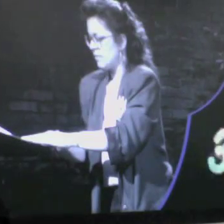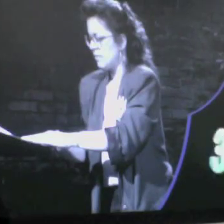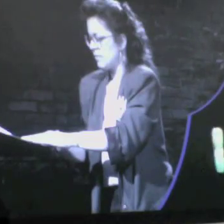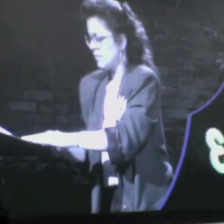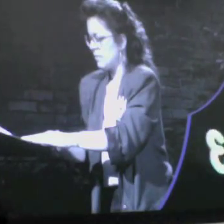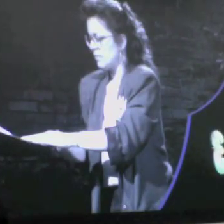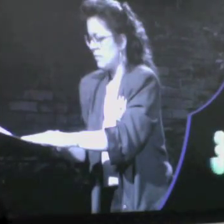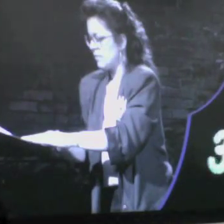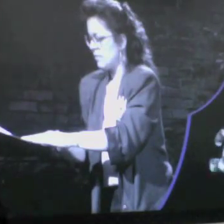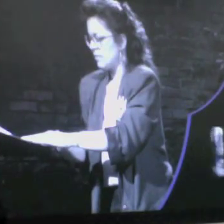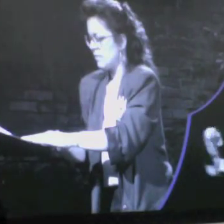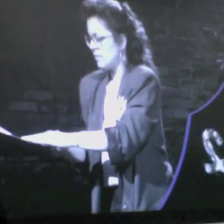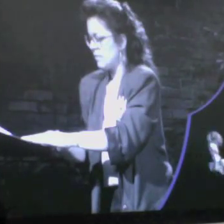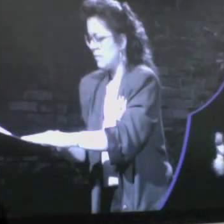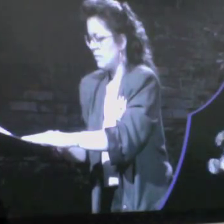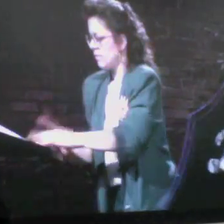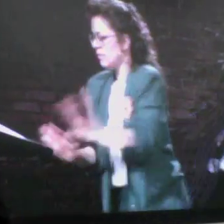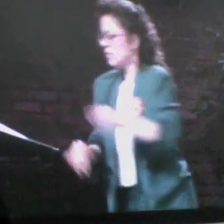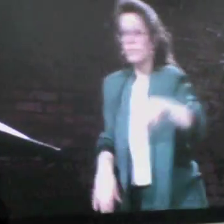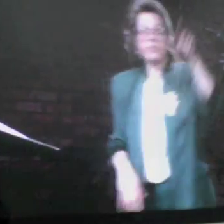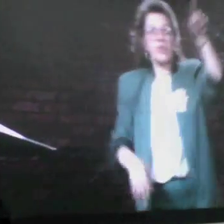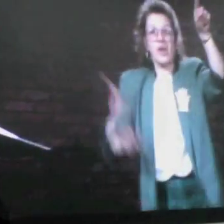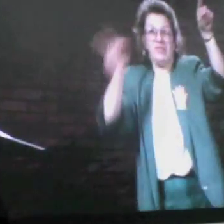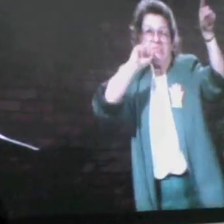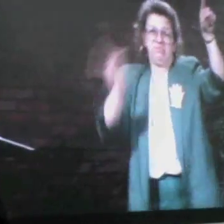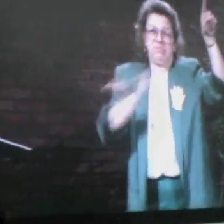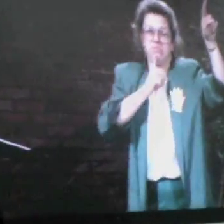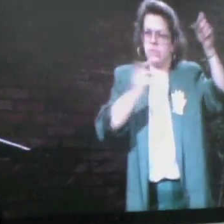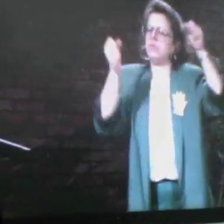to these 3 groups, so the basics of all of the groups.